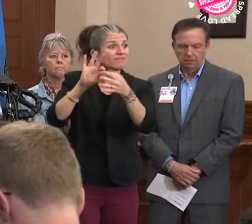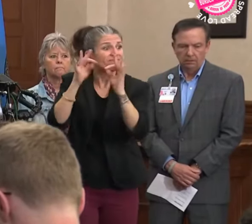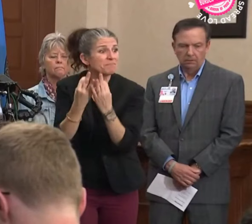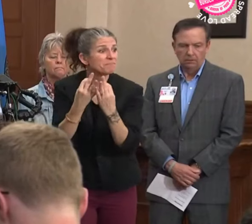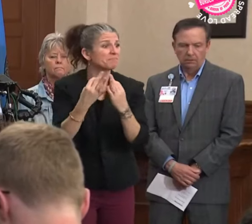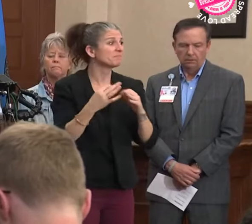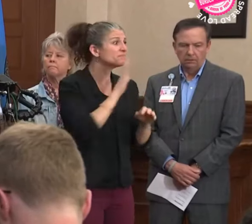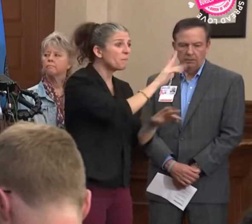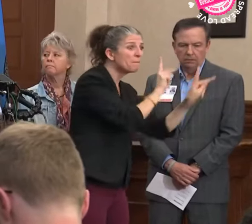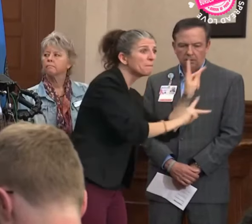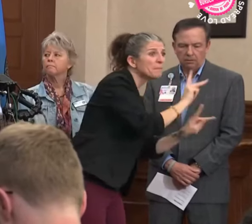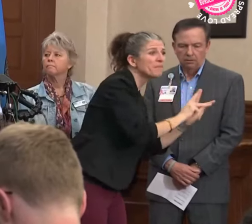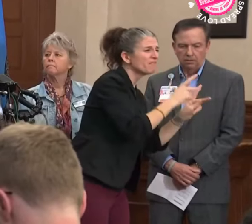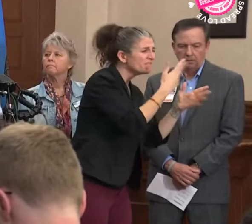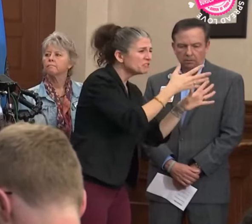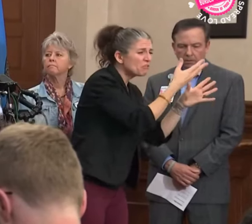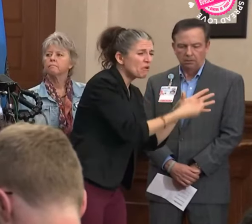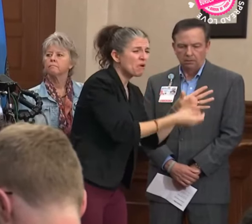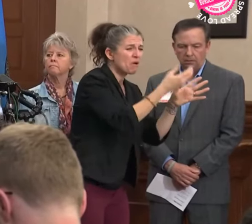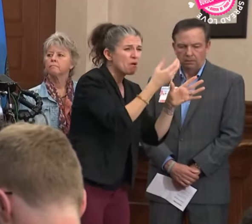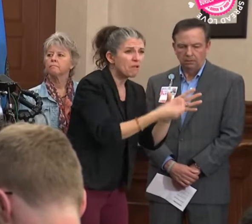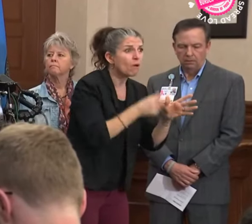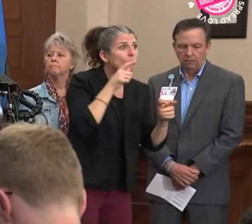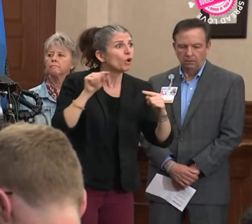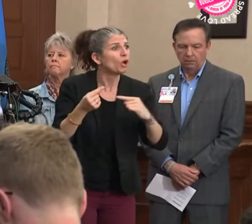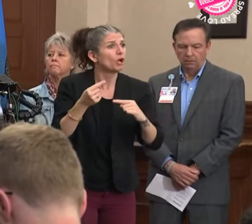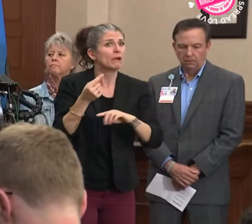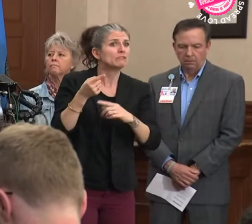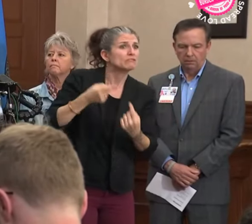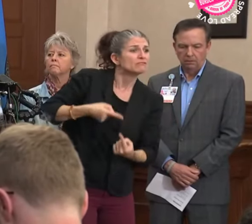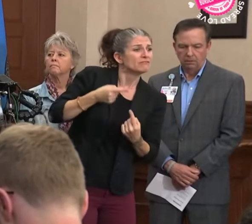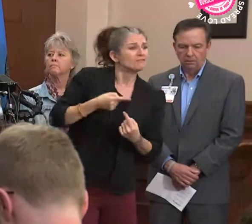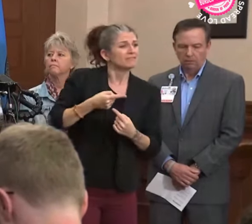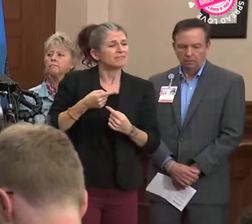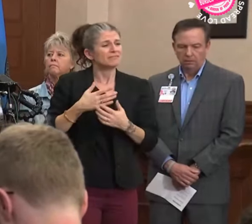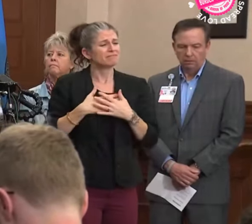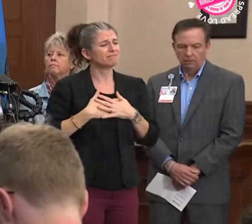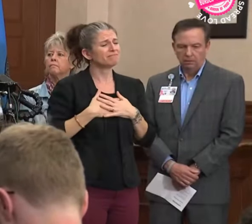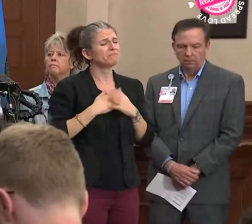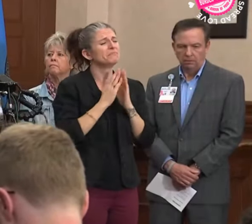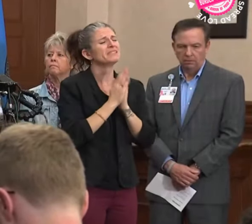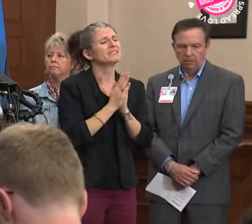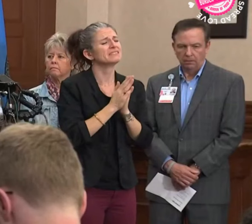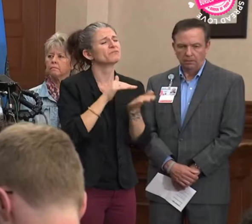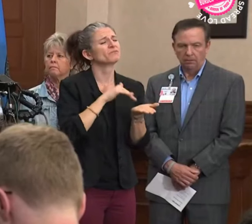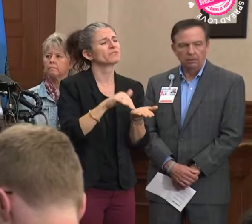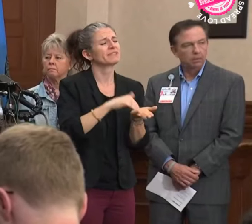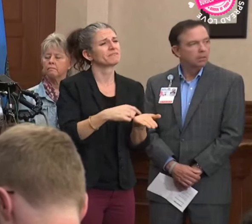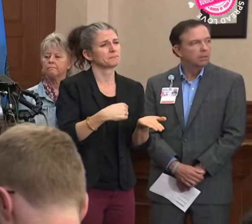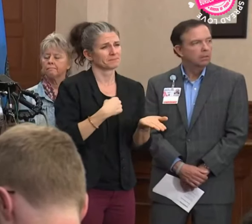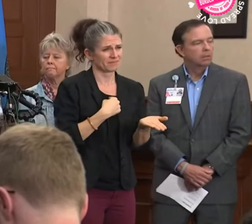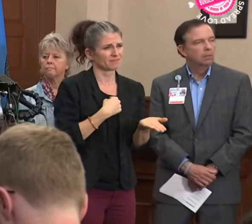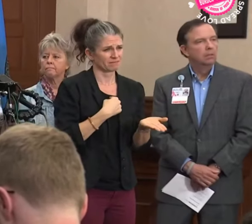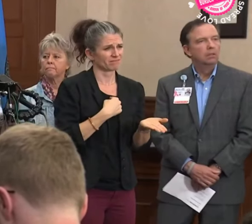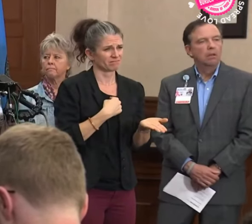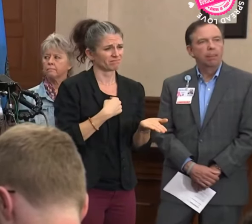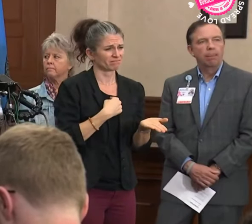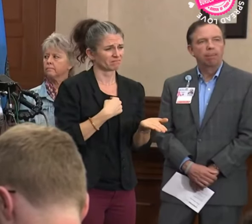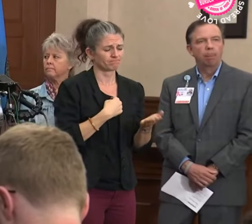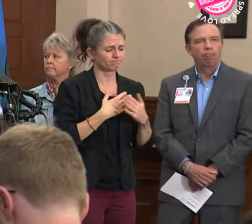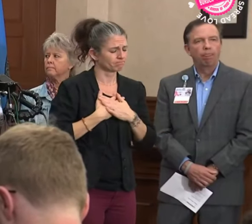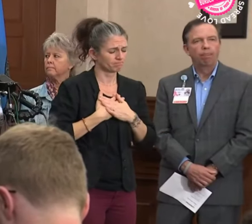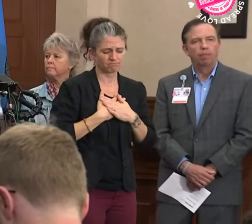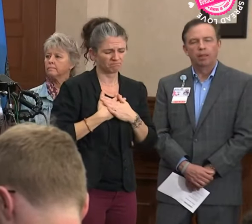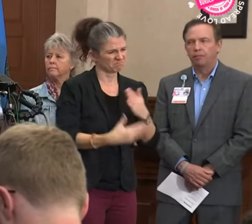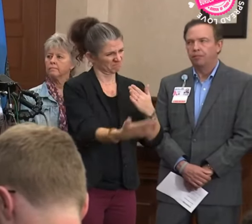to those who have been harmed, I ask for forgiveness and support as I seek to put an end to these terrible shootings. In the days to come,